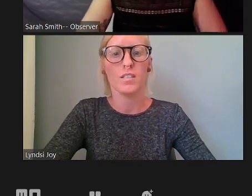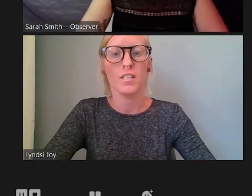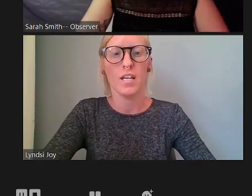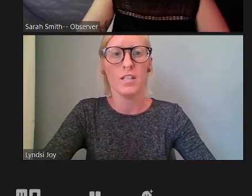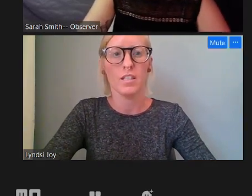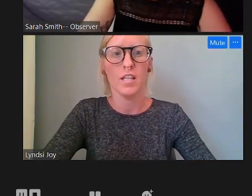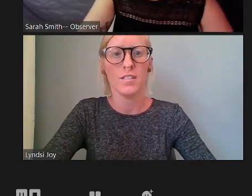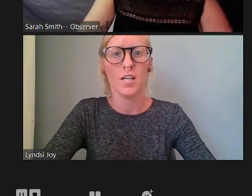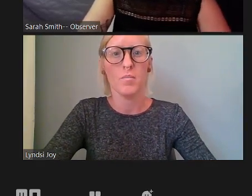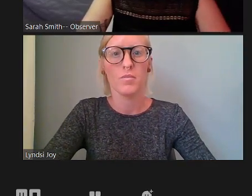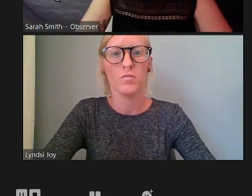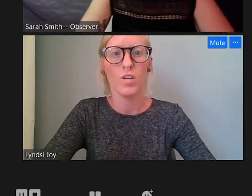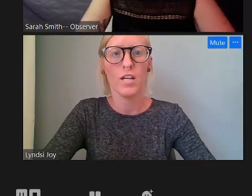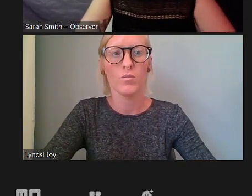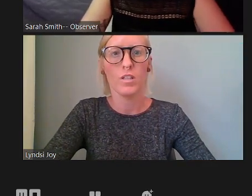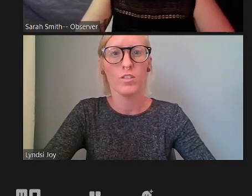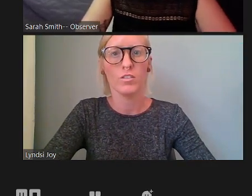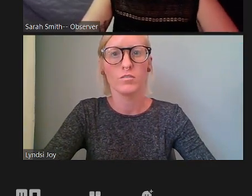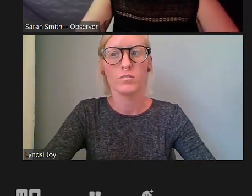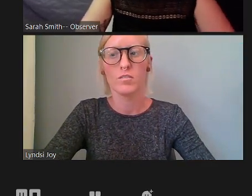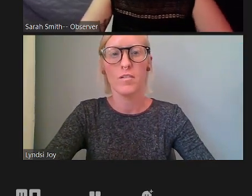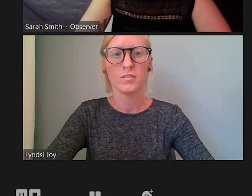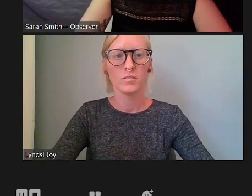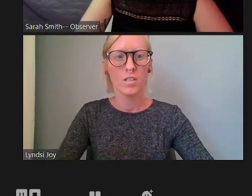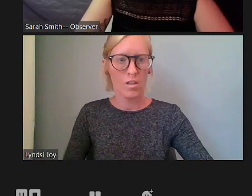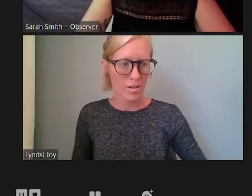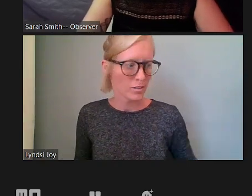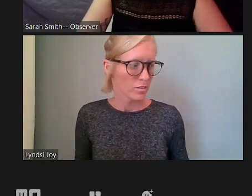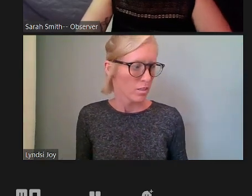when like seeing that like lights up red or whatever.